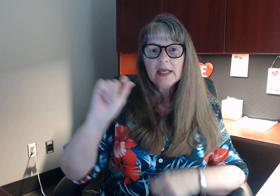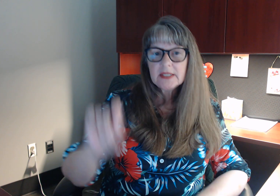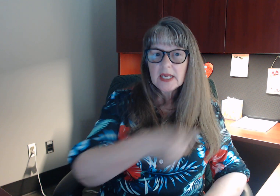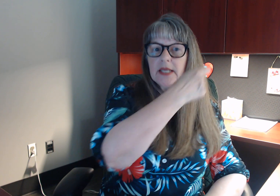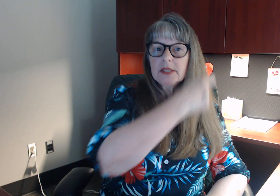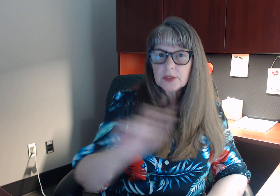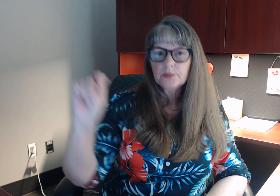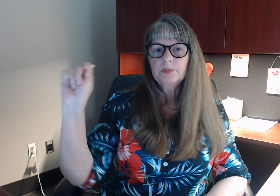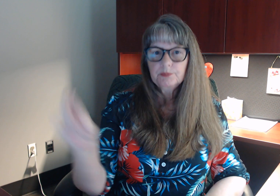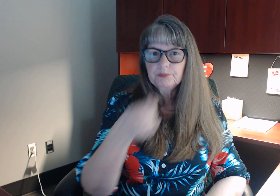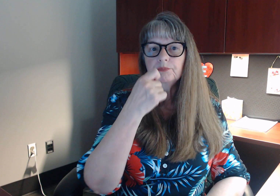Tennis.